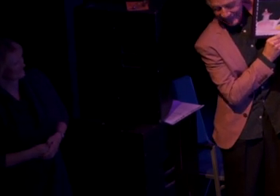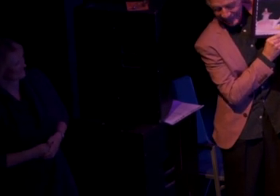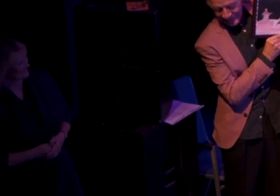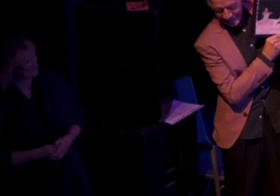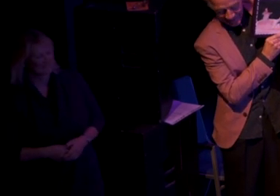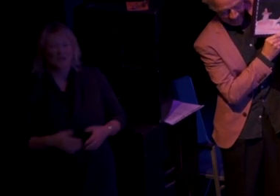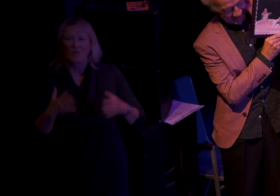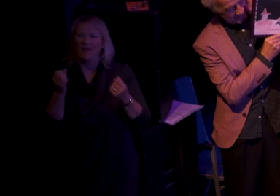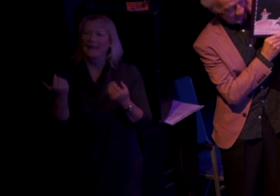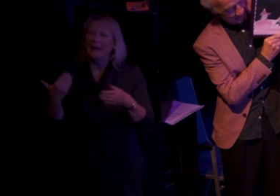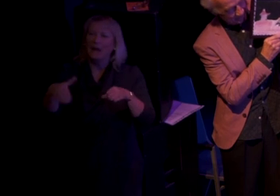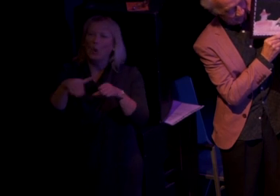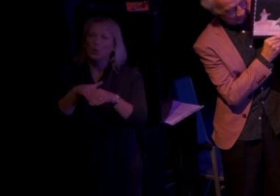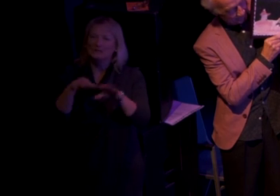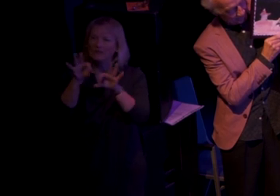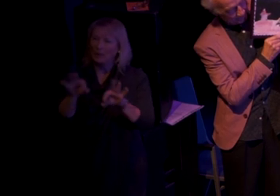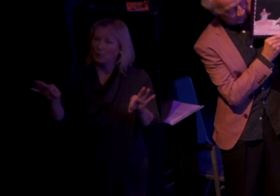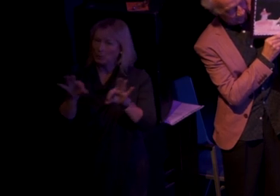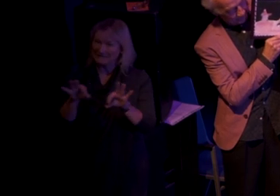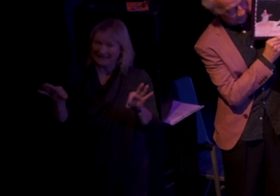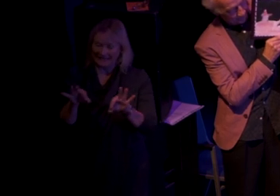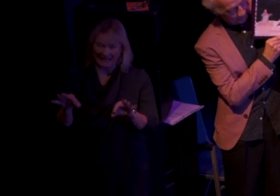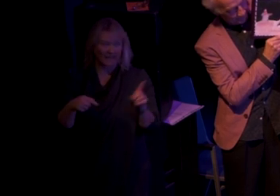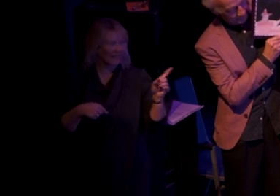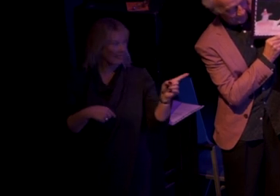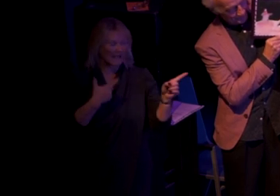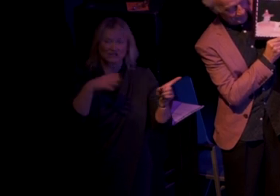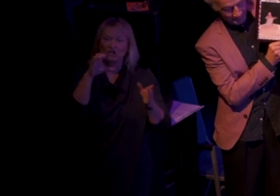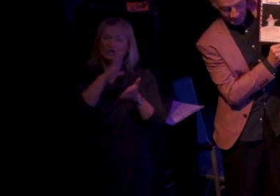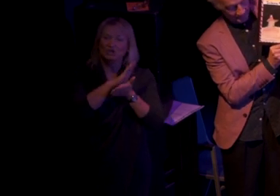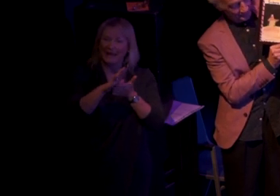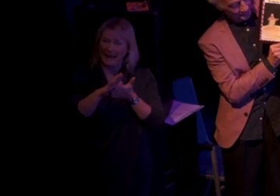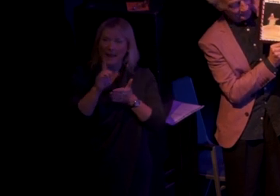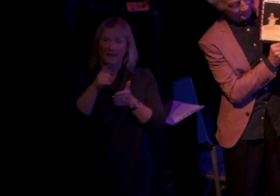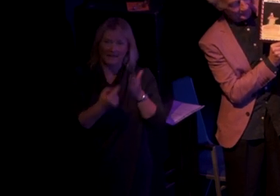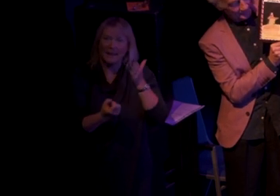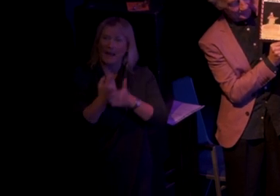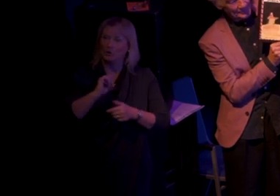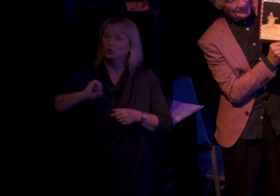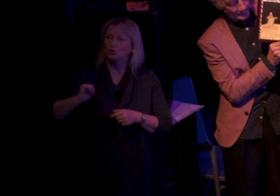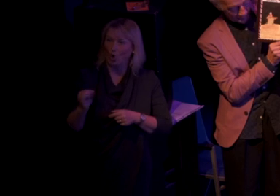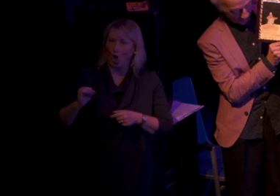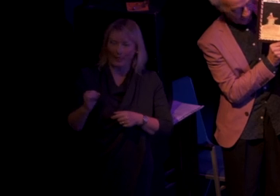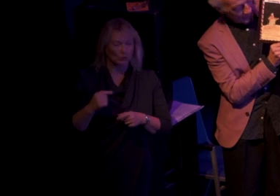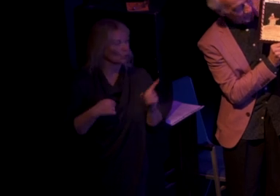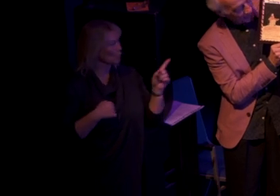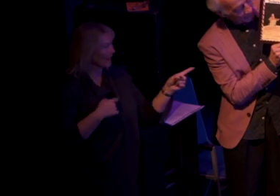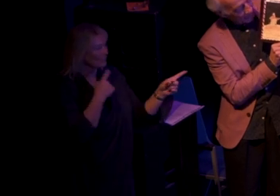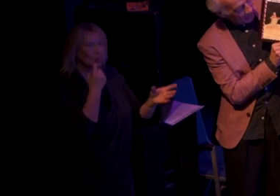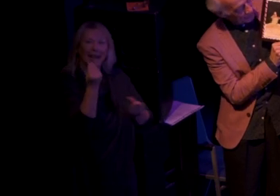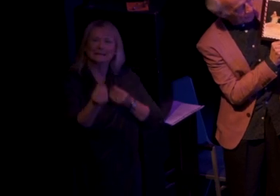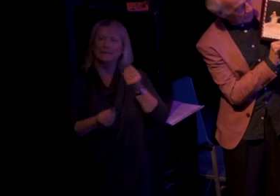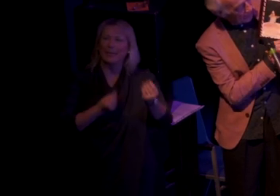Inclusive music connects beyond boundaries. So this is in Chennai, and this happened in Scotland. Scotland, you need to explain this, Ninian.